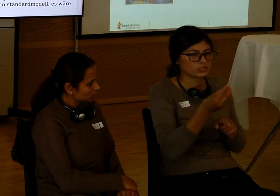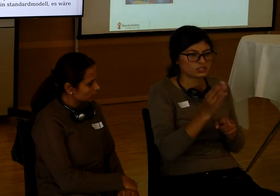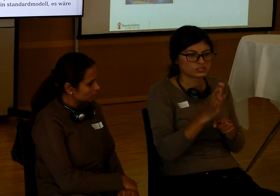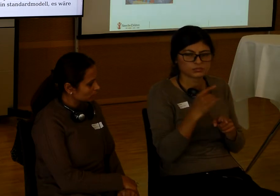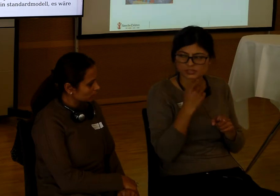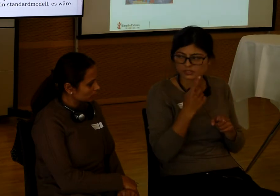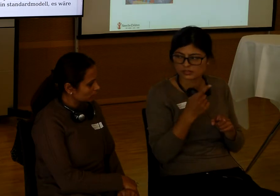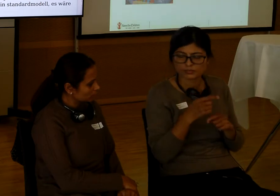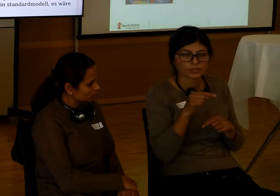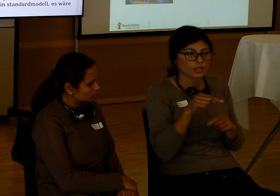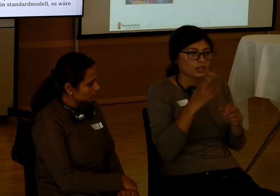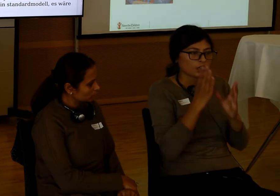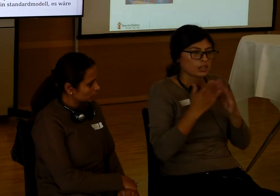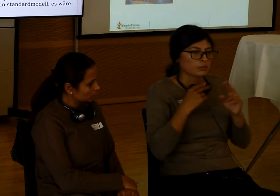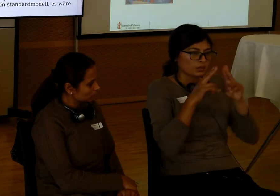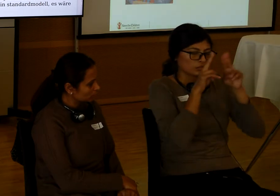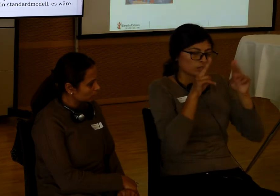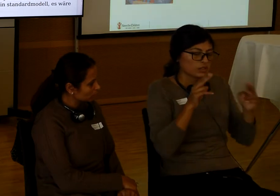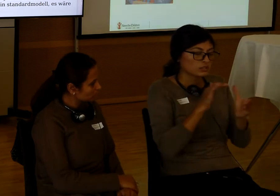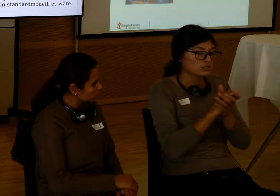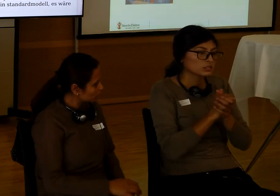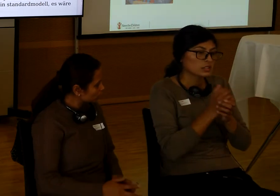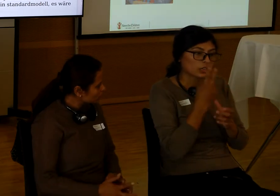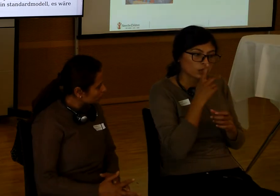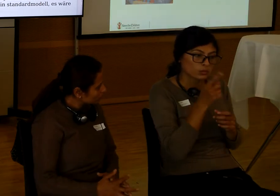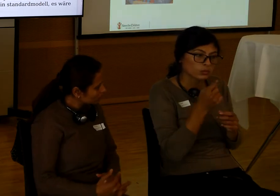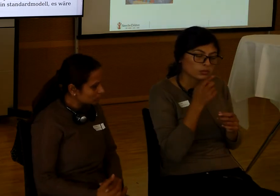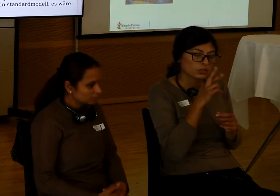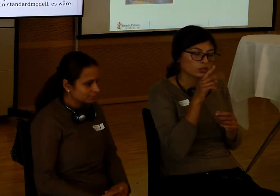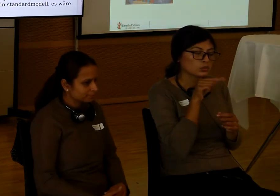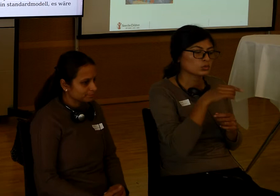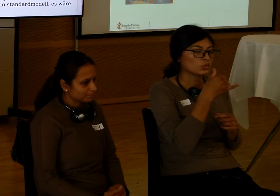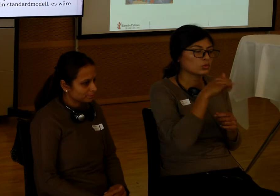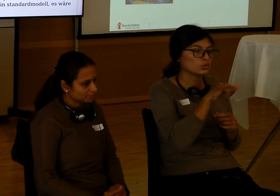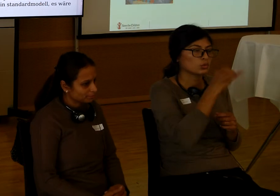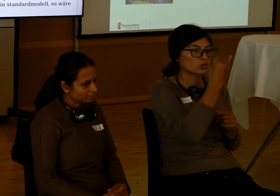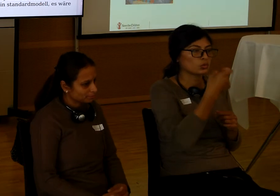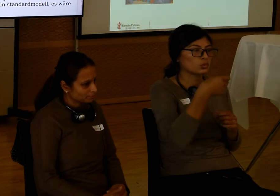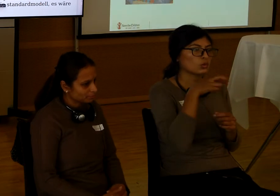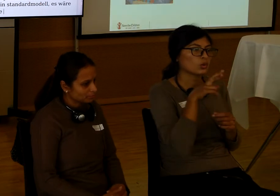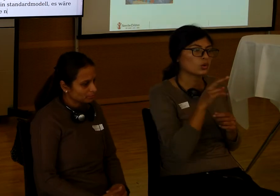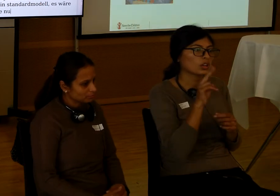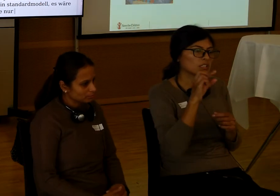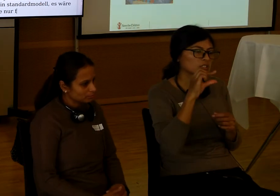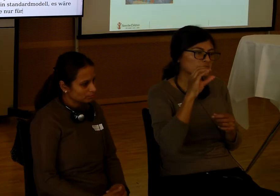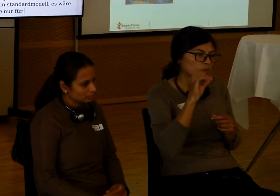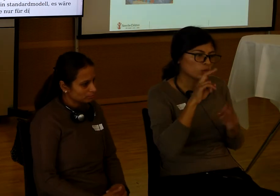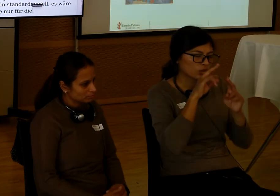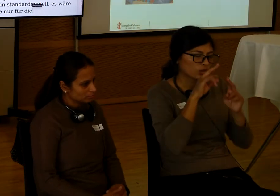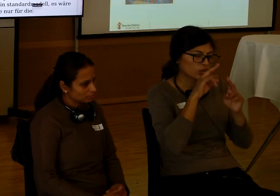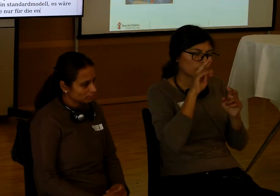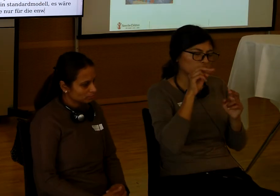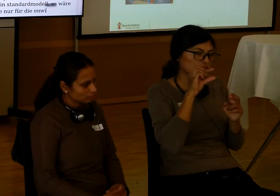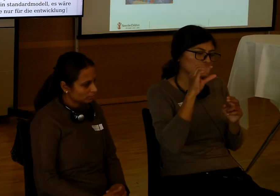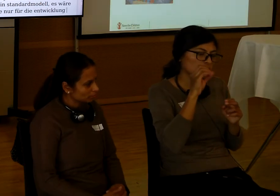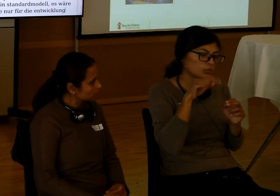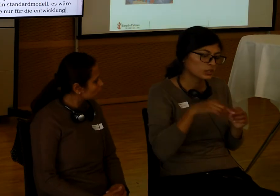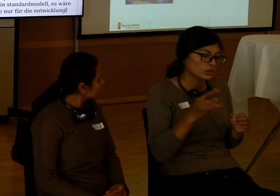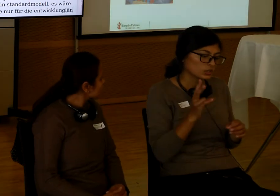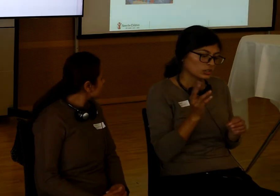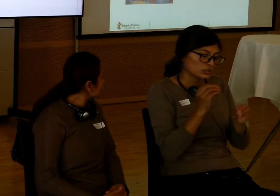But if we look at international cooperation and the role of donors, NGOs, and international organizations in promoting